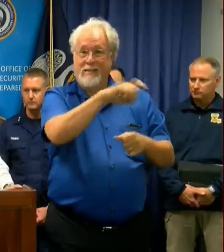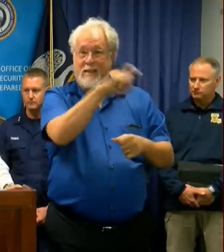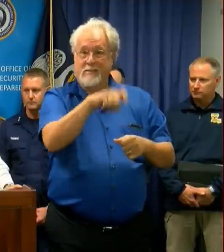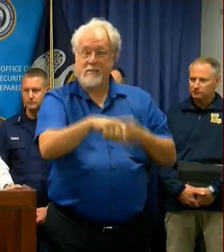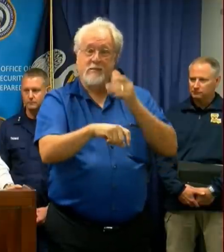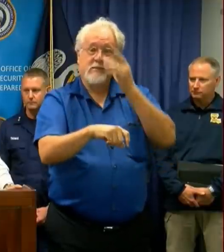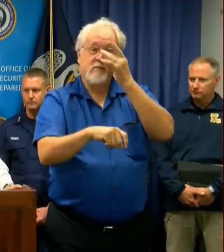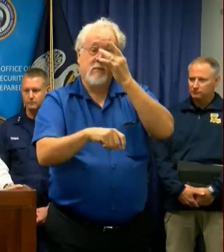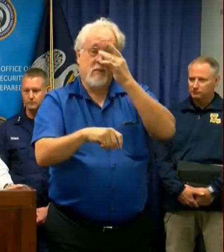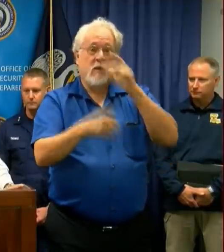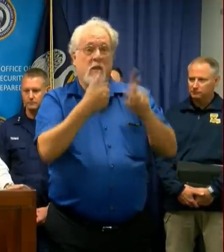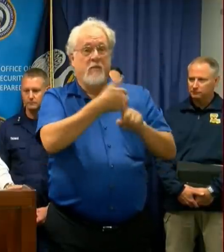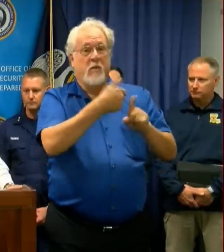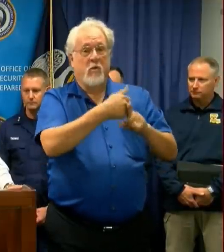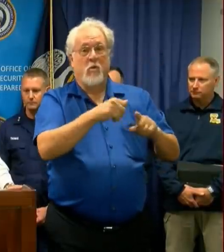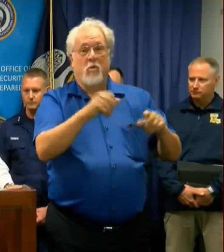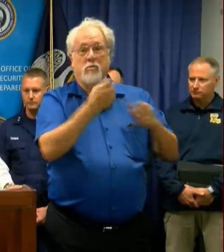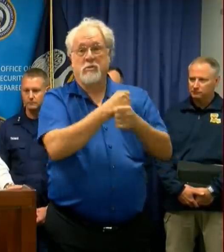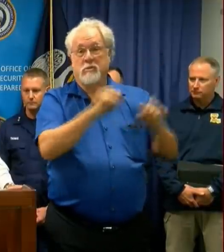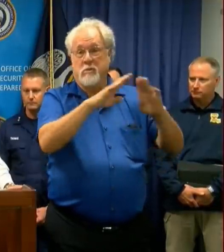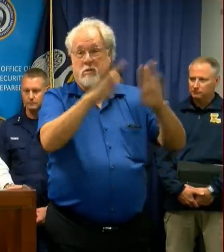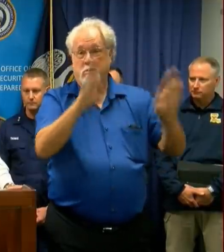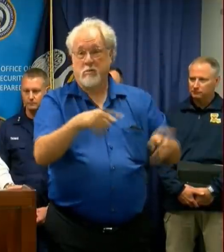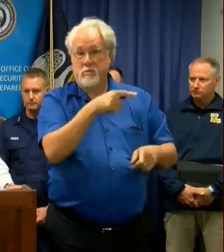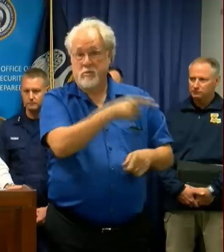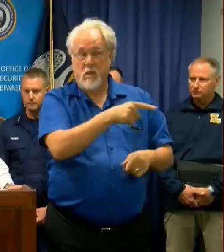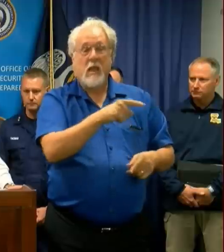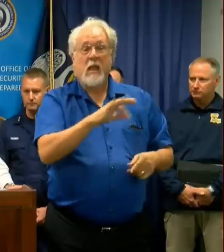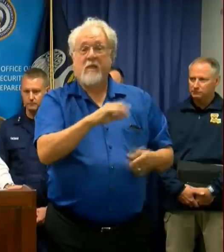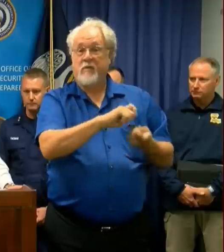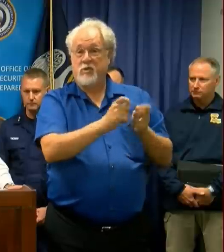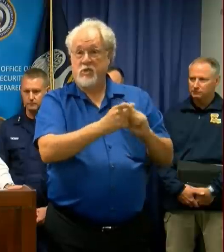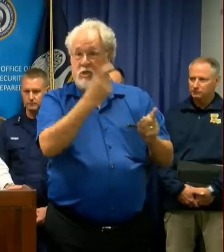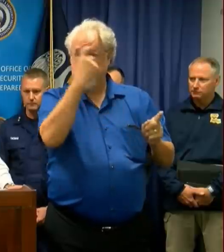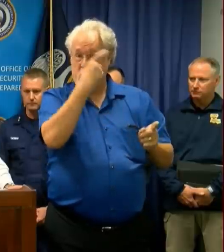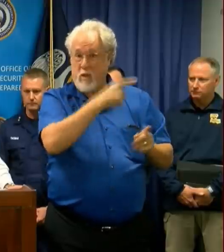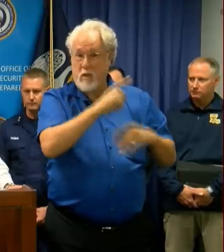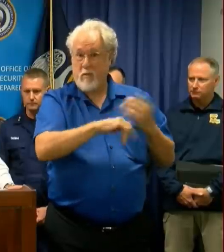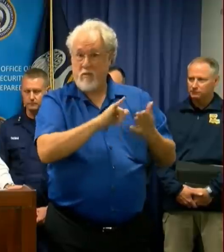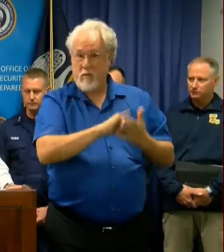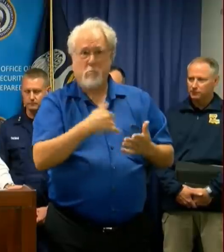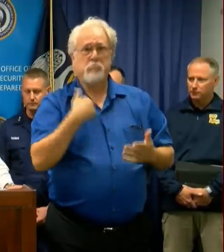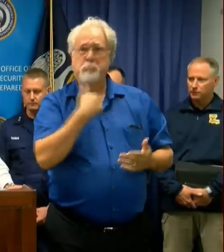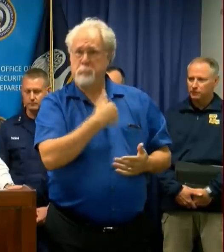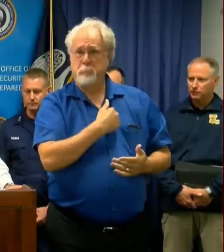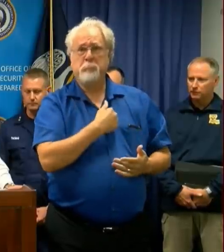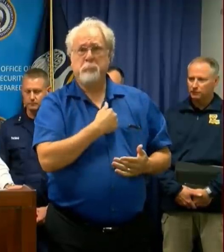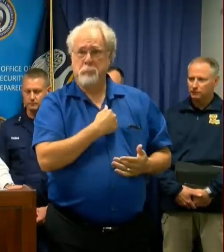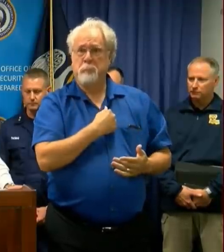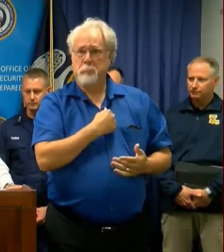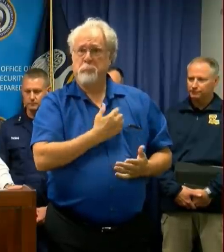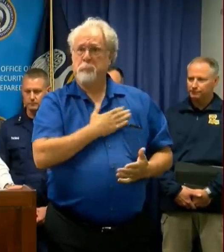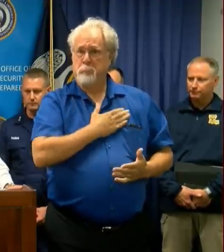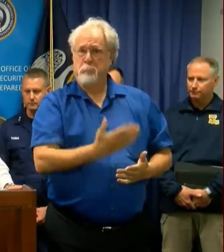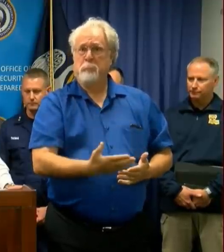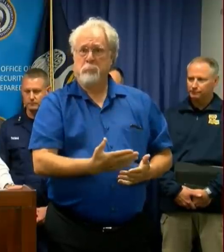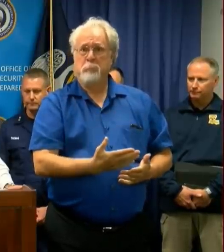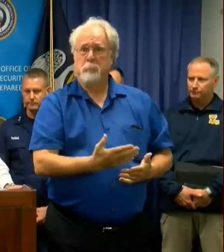Texas in their own shelters. If they change their mind about that, we will certainly be